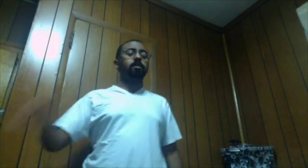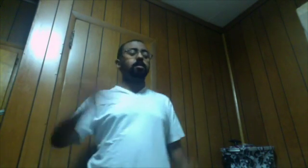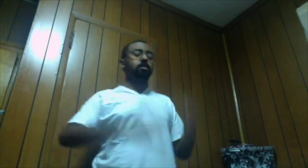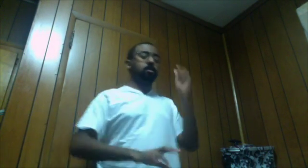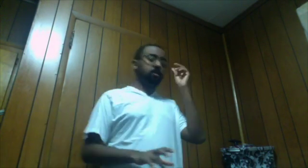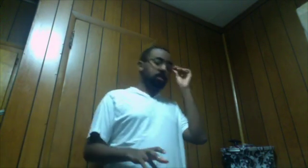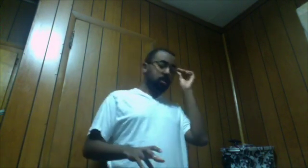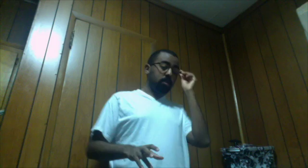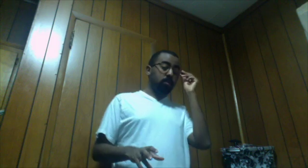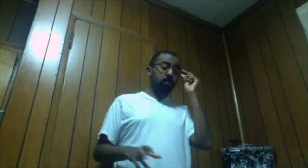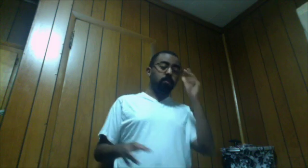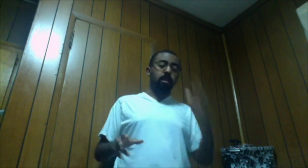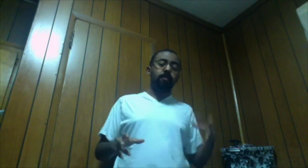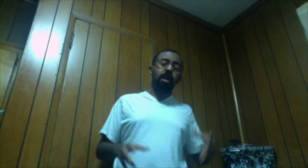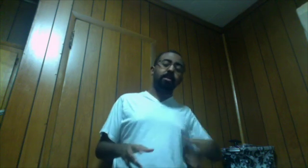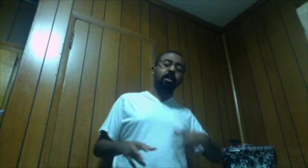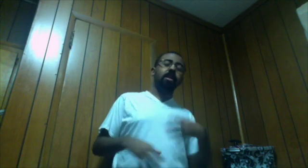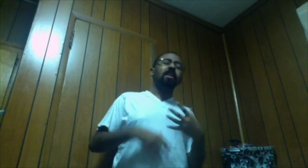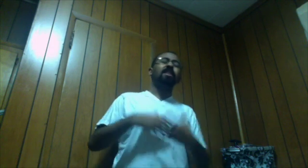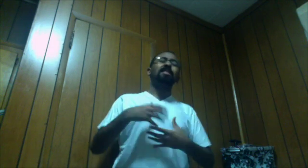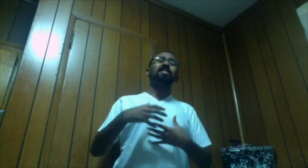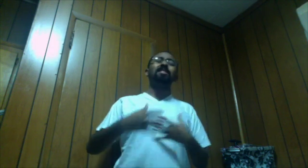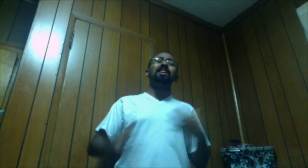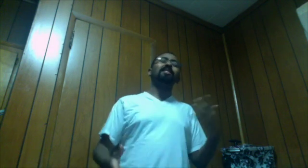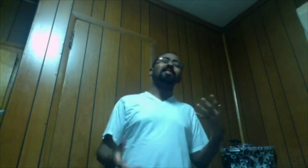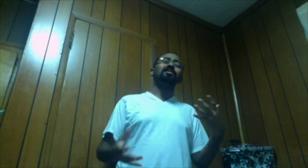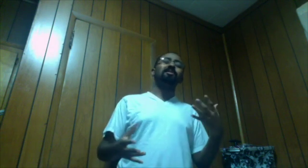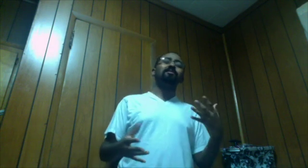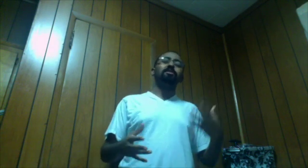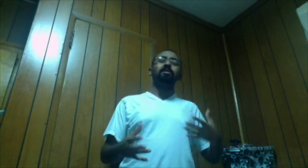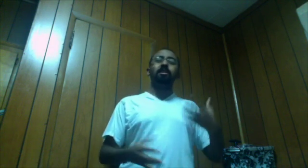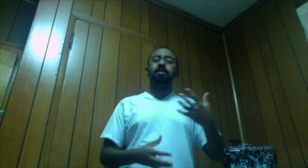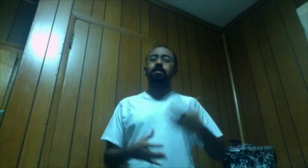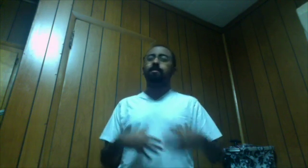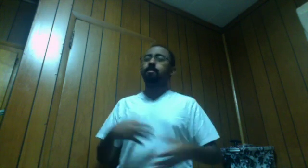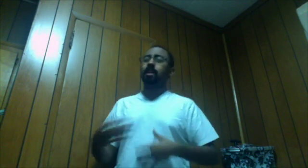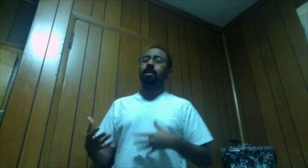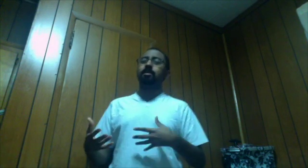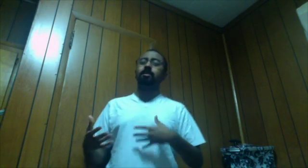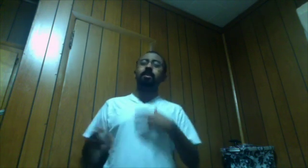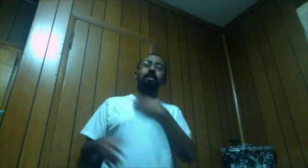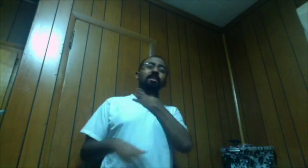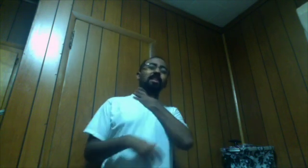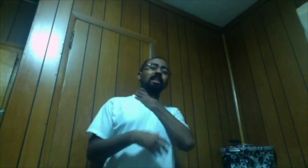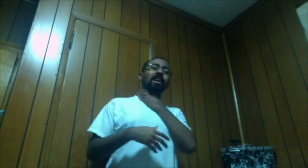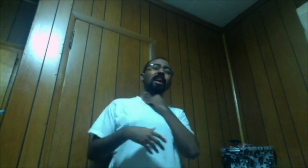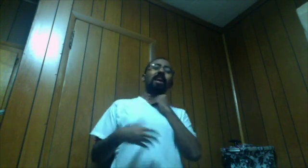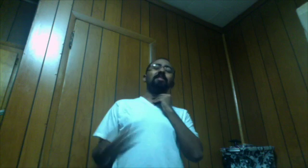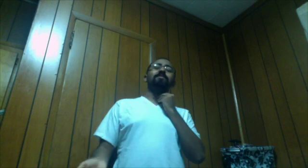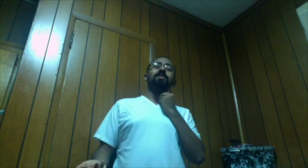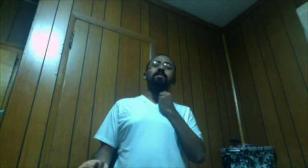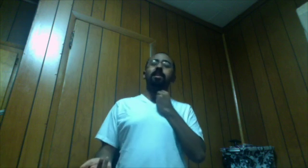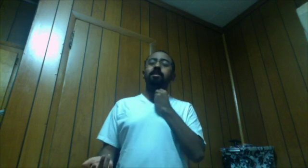this dude named Yamada. He's a generic sort of thug character. He's not like actively trying to